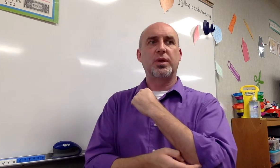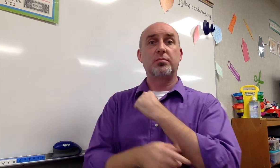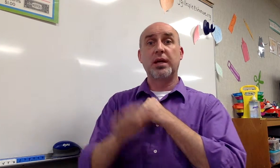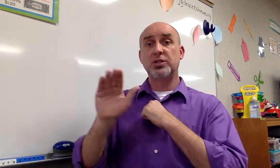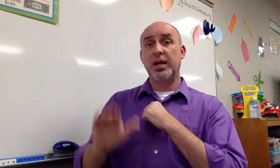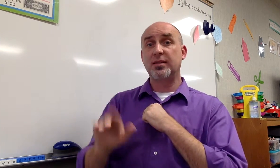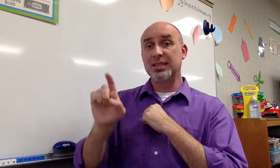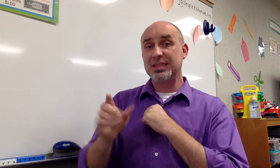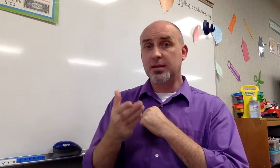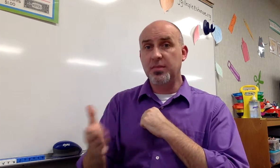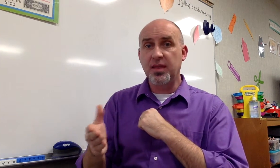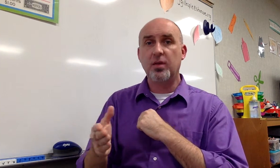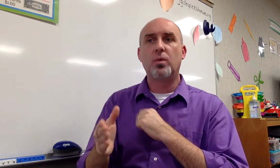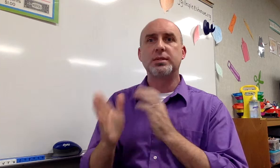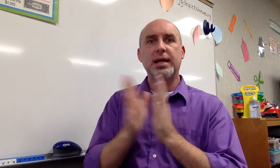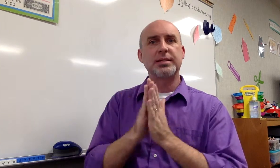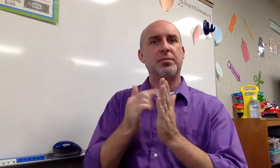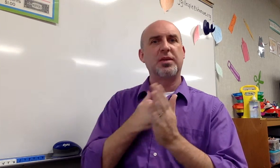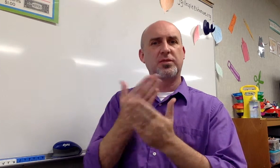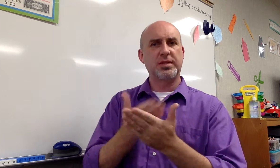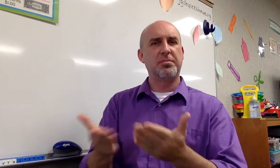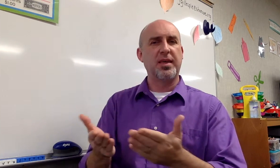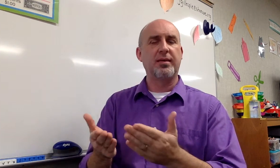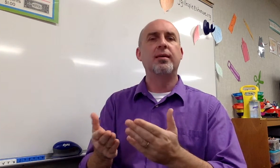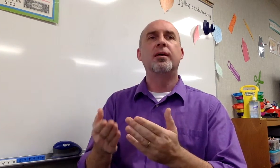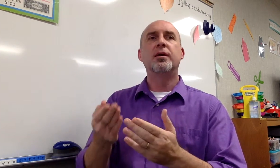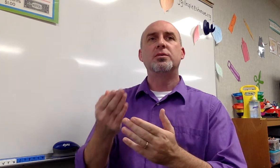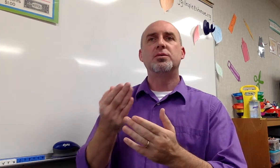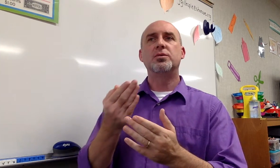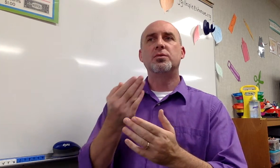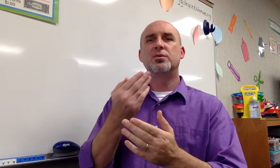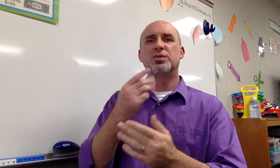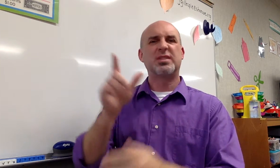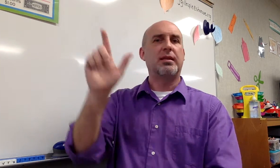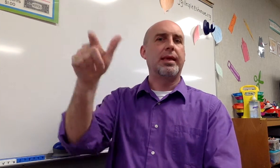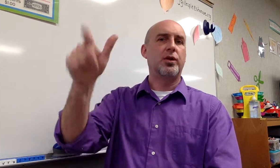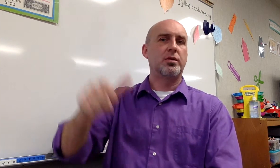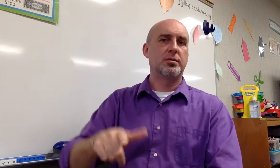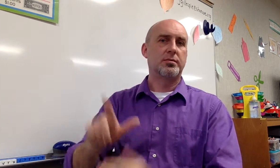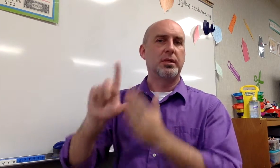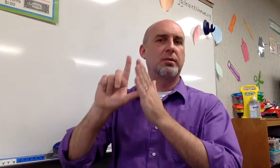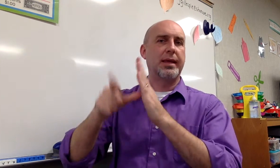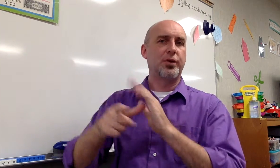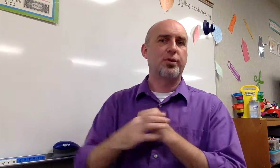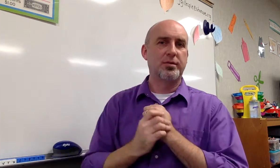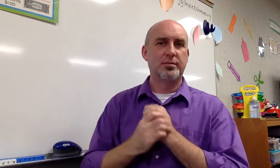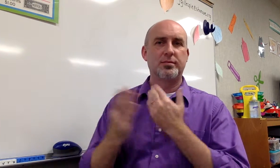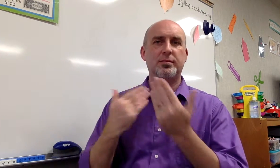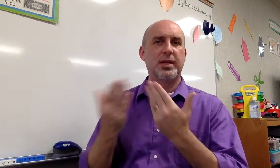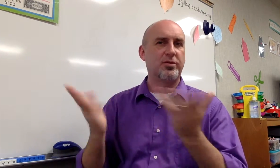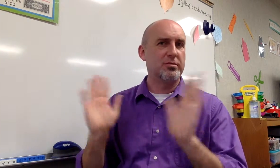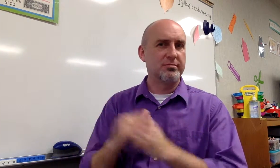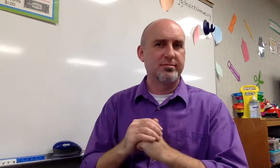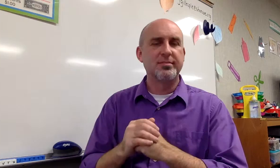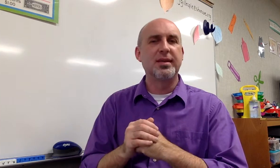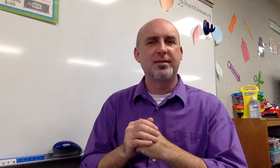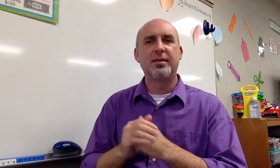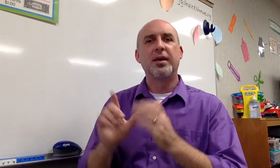my child needs something or is asking me for something to just say later, later, whatever,